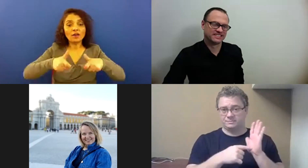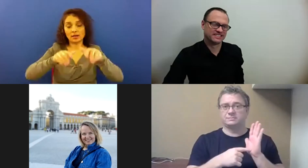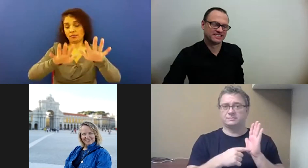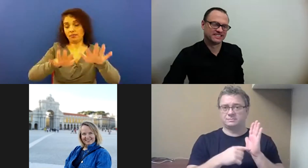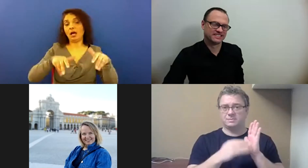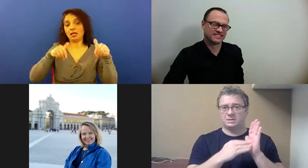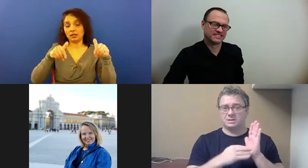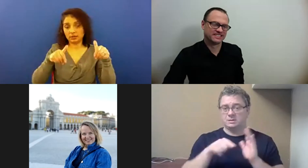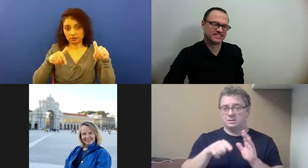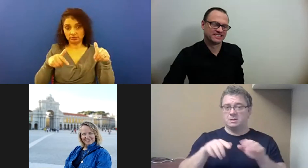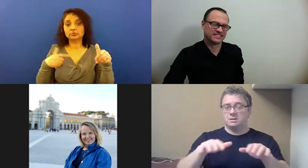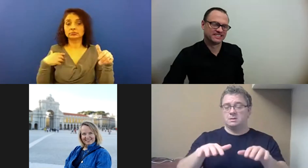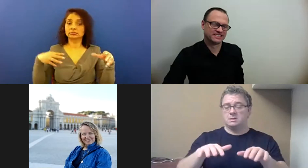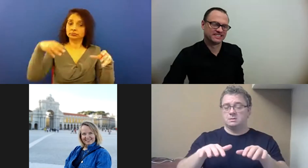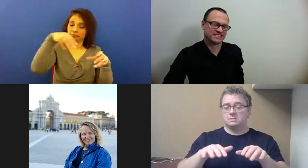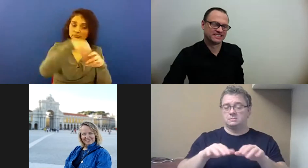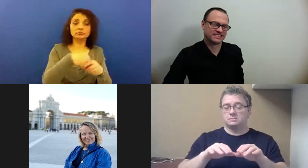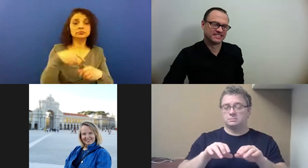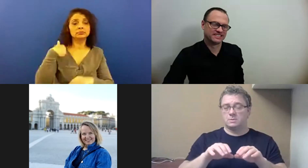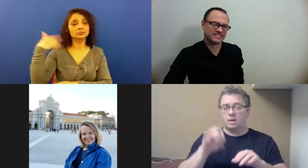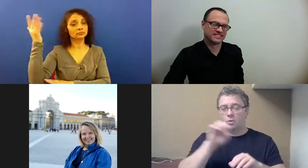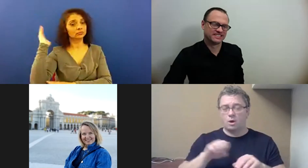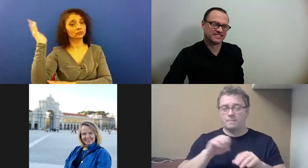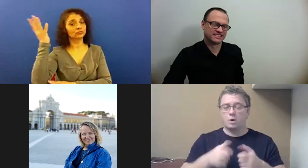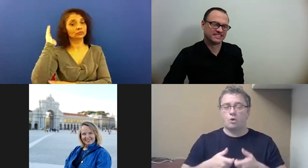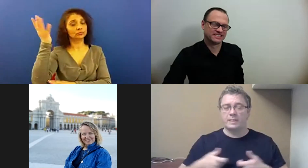On a European Deaf Women Congress,